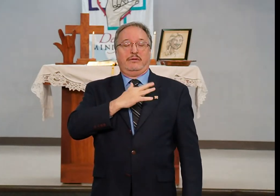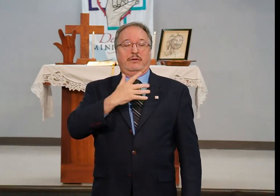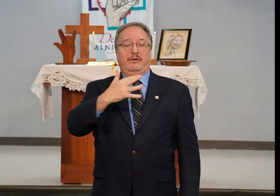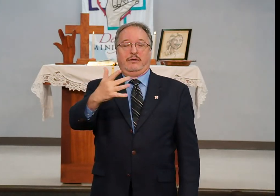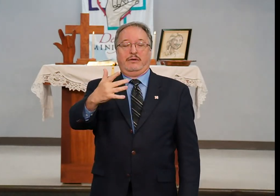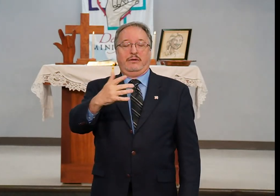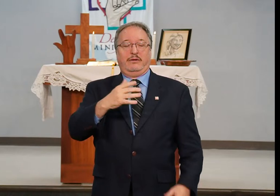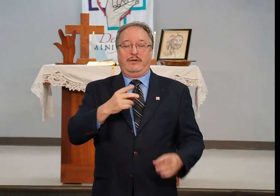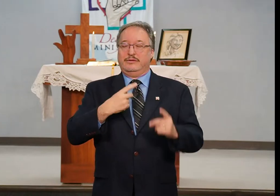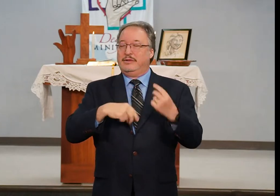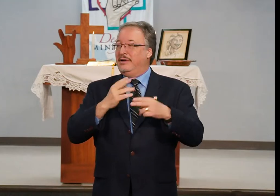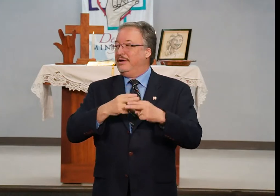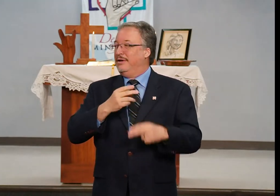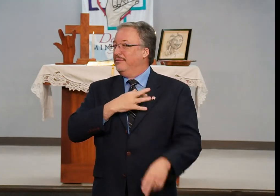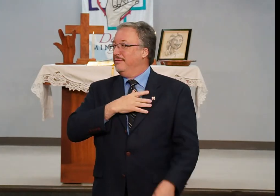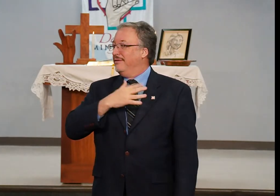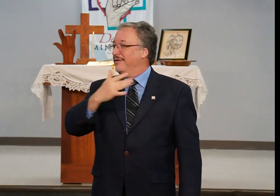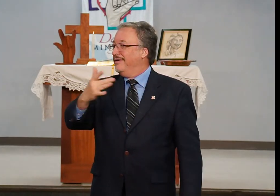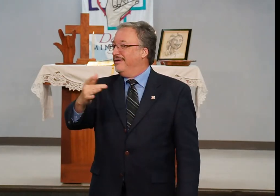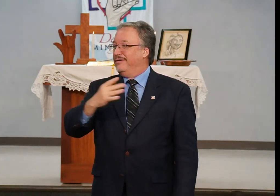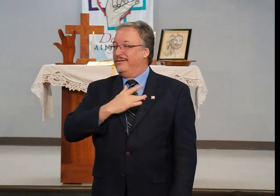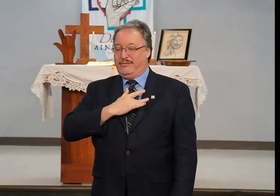new sign name. It looks like